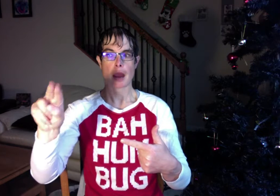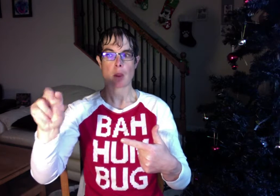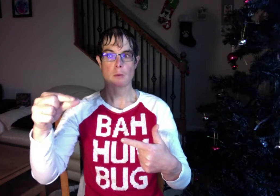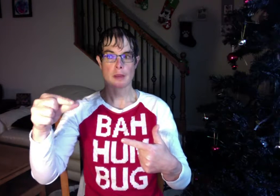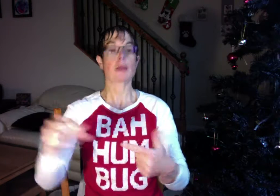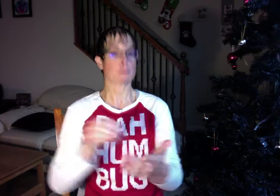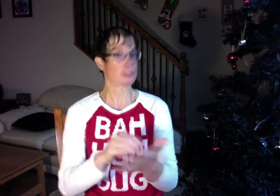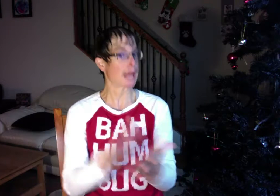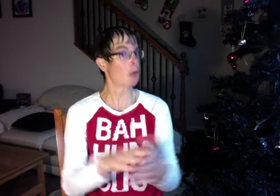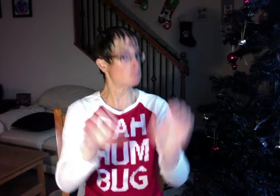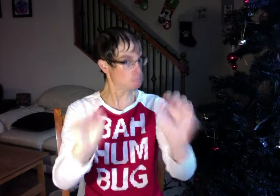Loving,